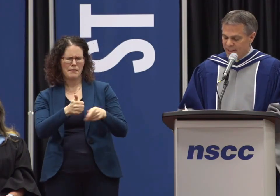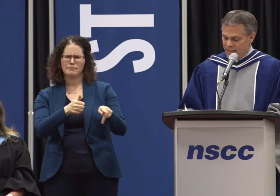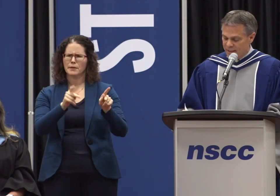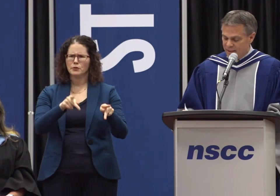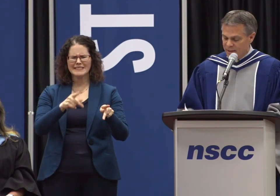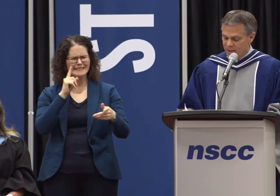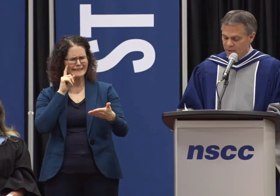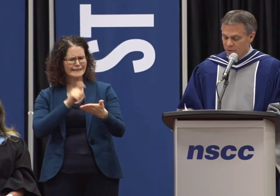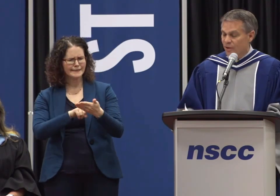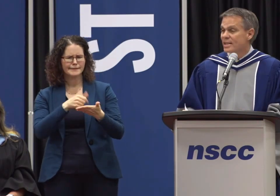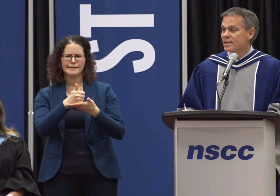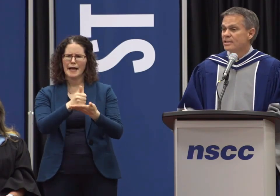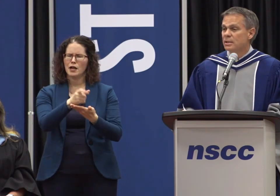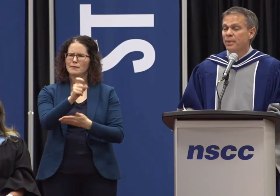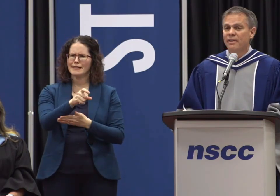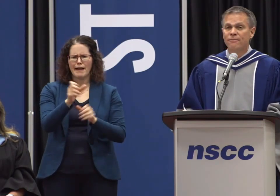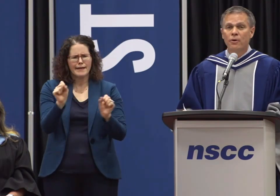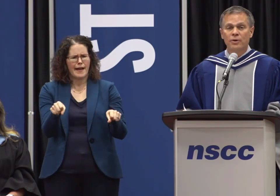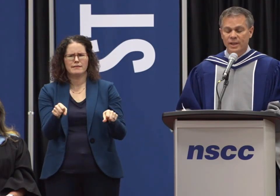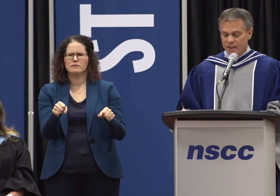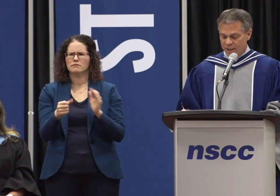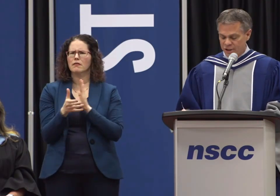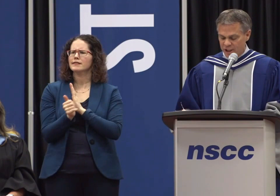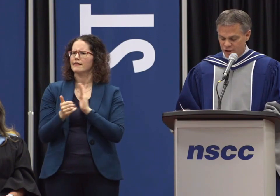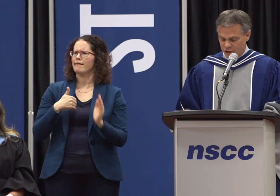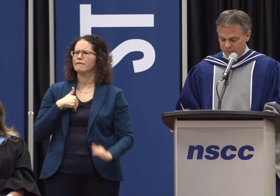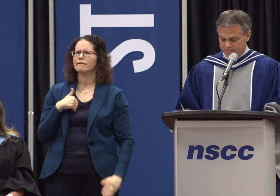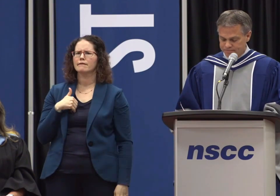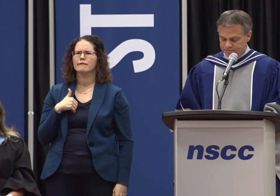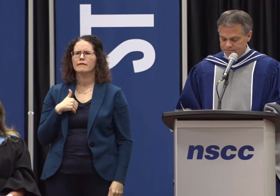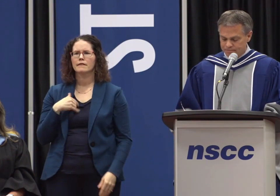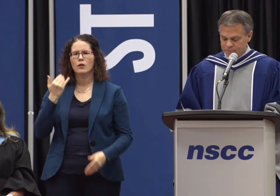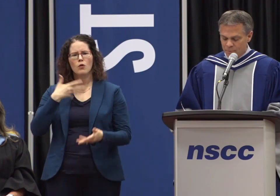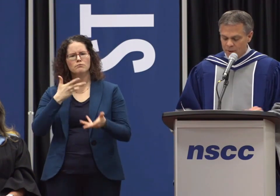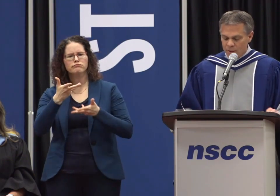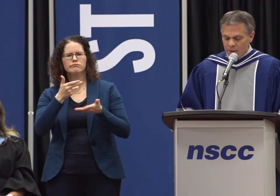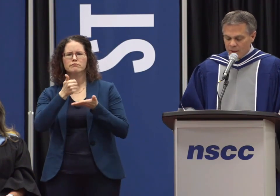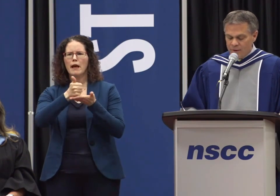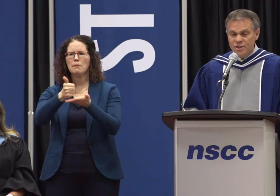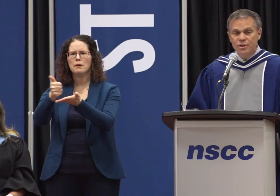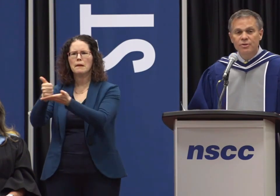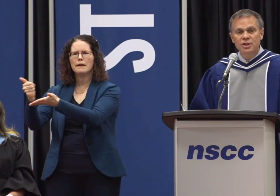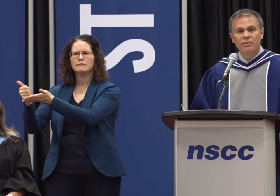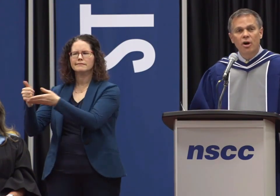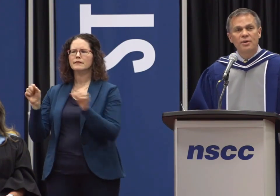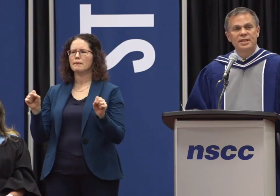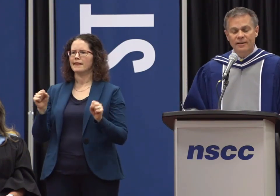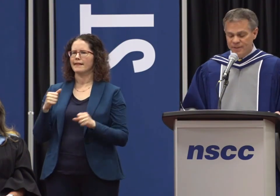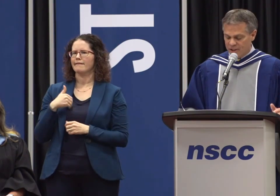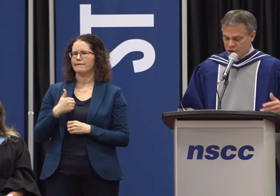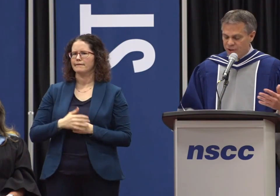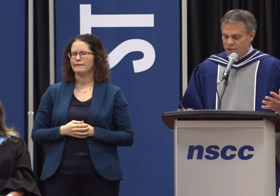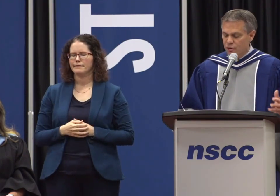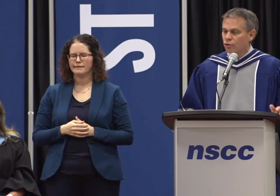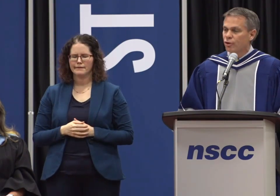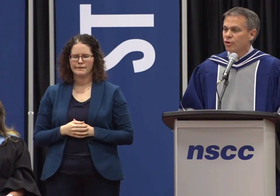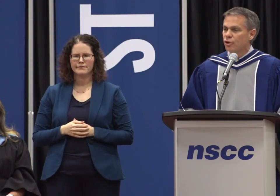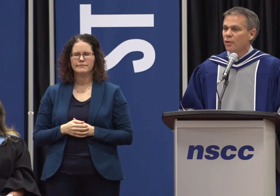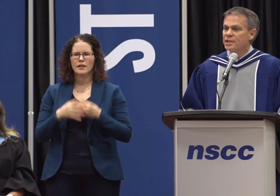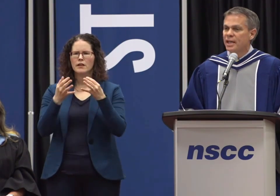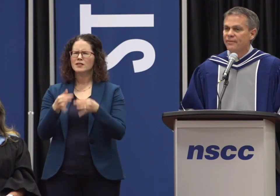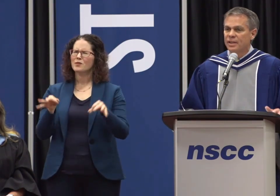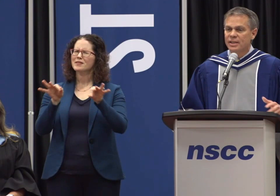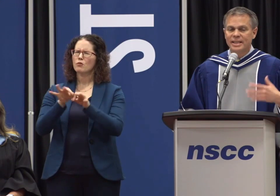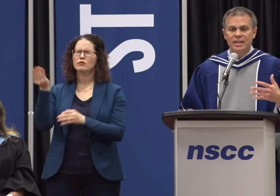someone in need, or in essence, to pay forward a kind gesture. And this notion of always having a duty to